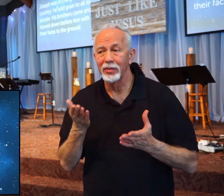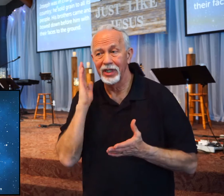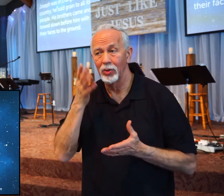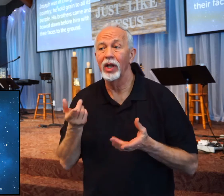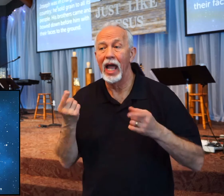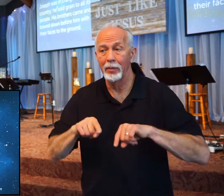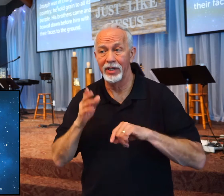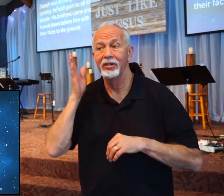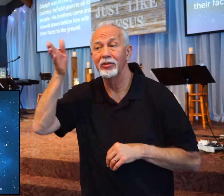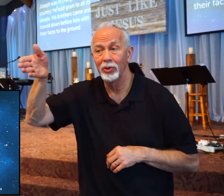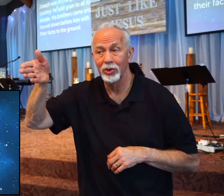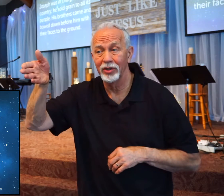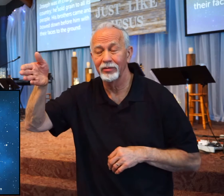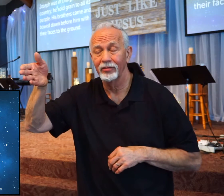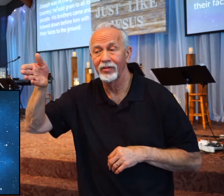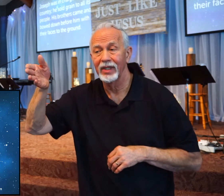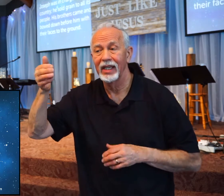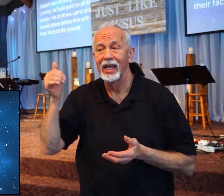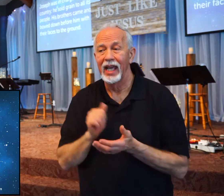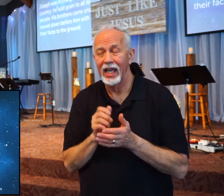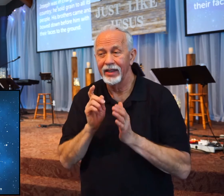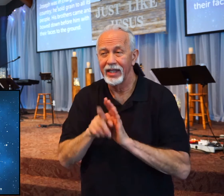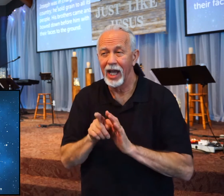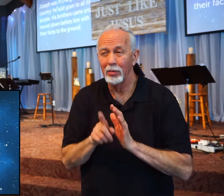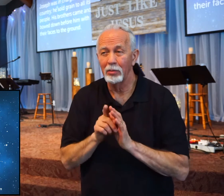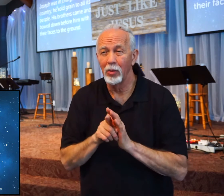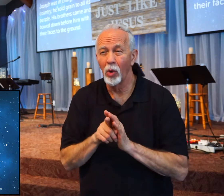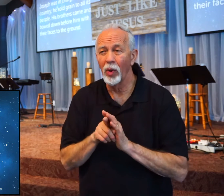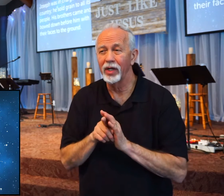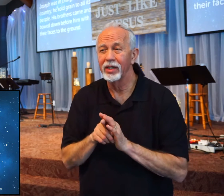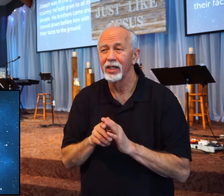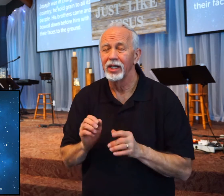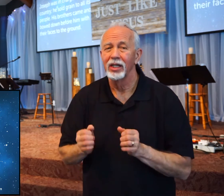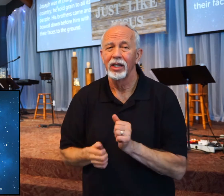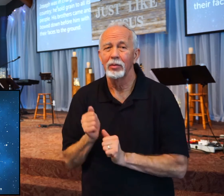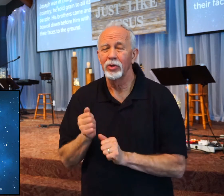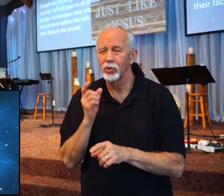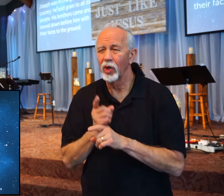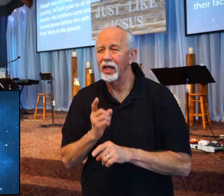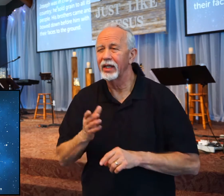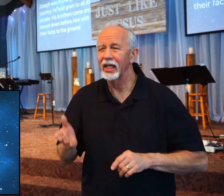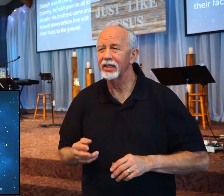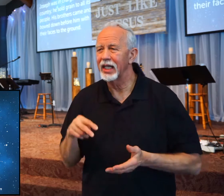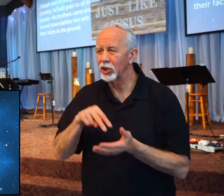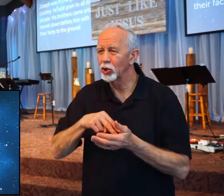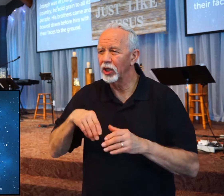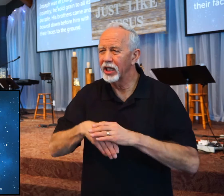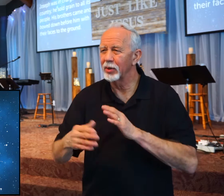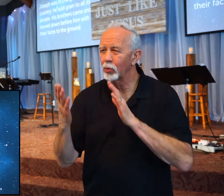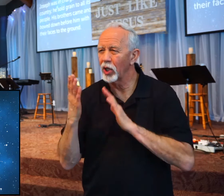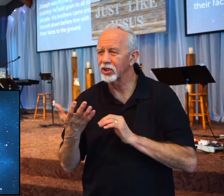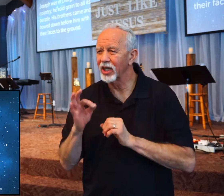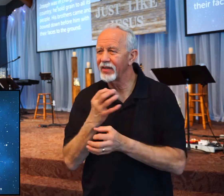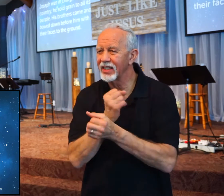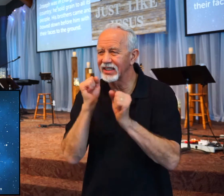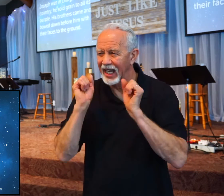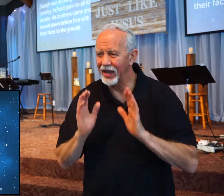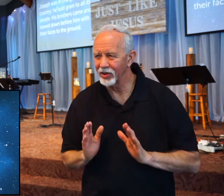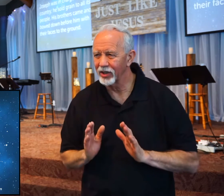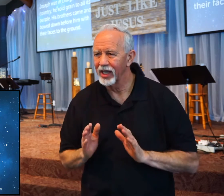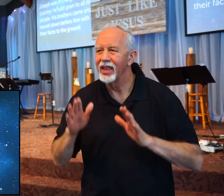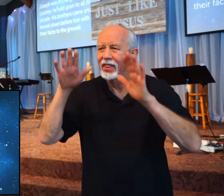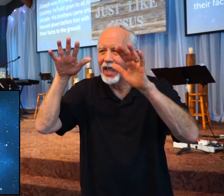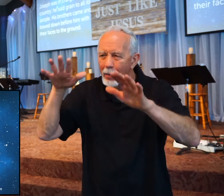attractions. Because in that moment, they did the most appropriate thing as they stood in the presence of the Savior. They